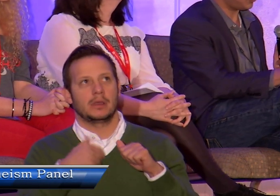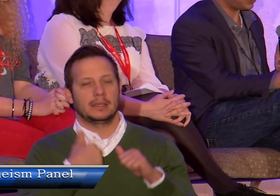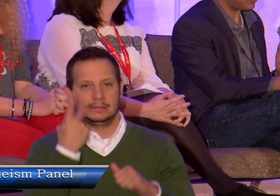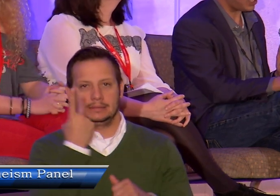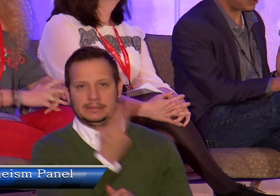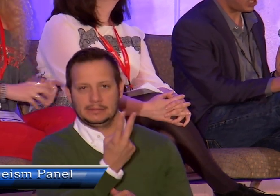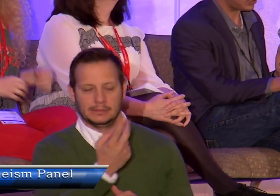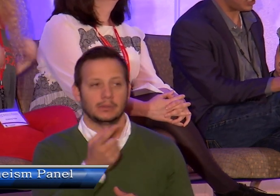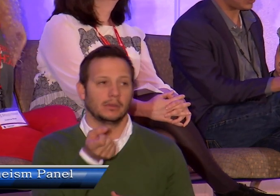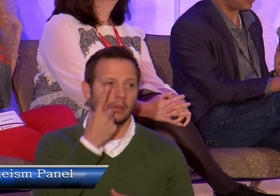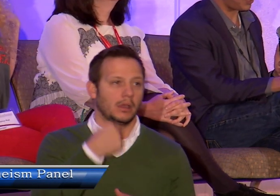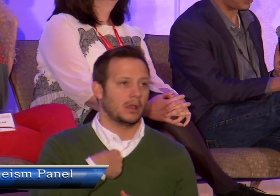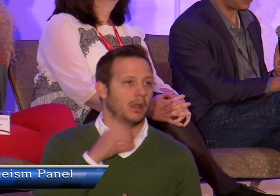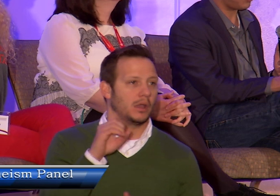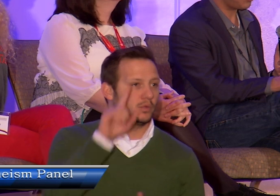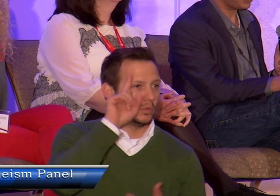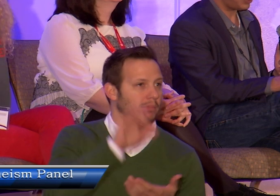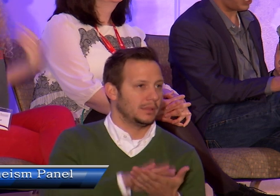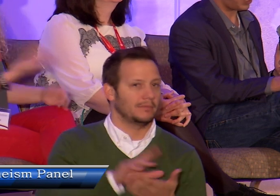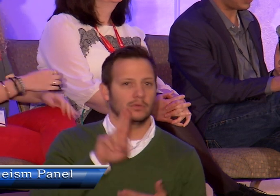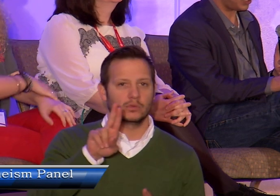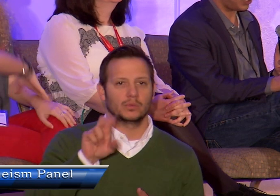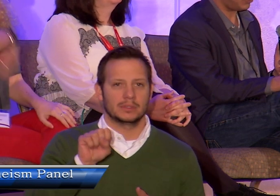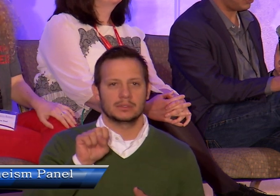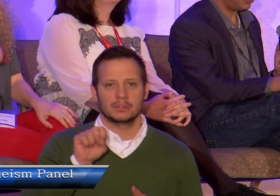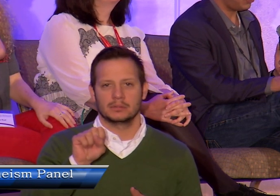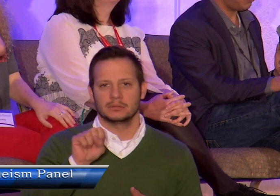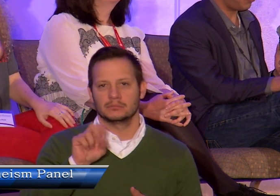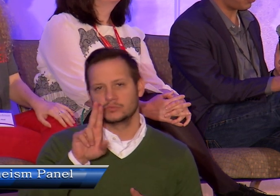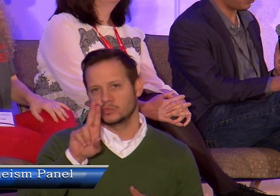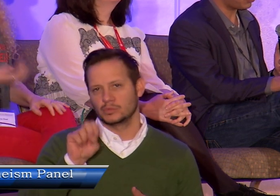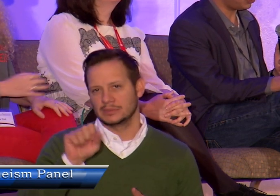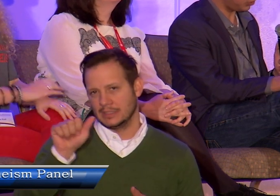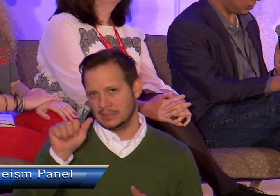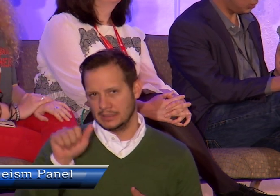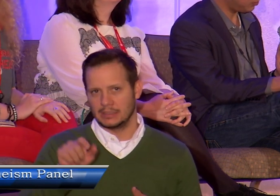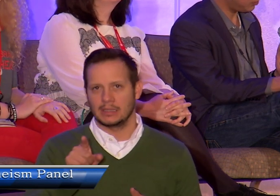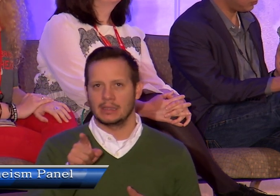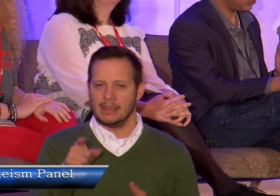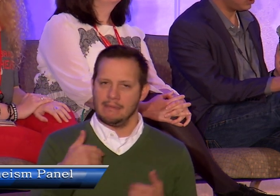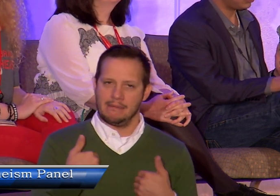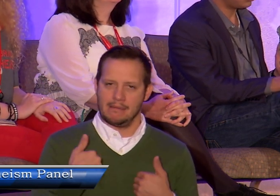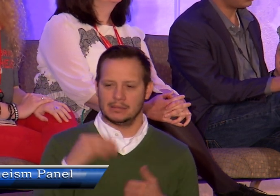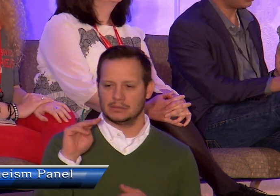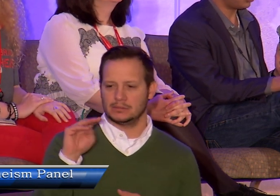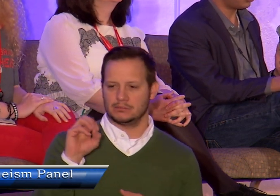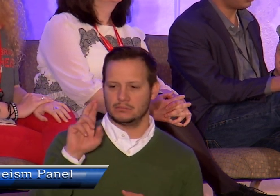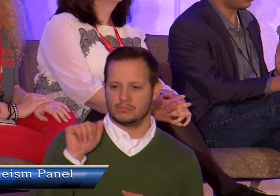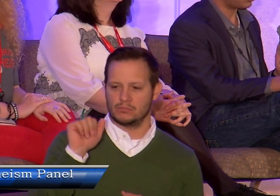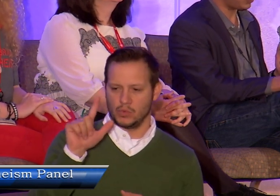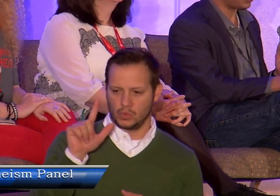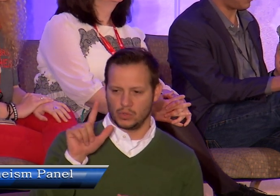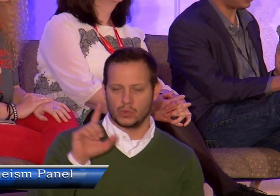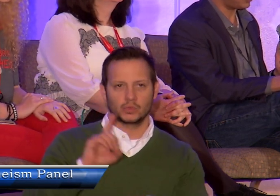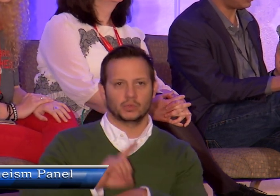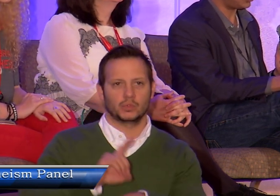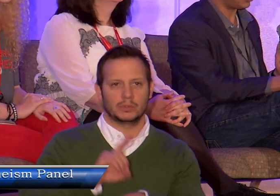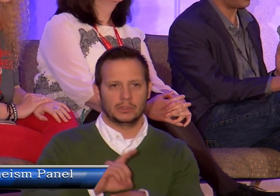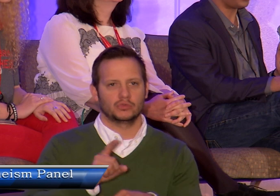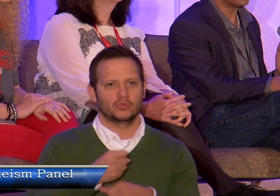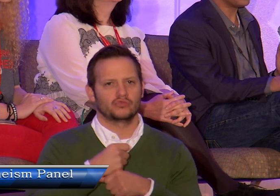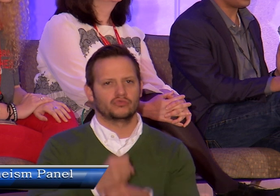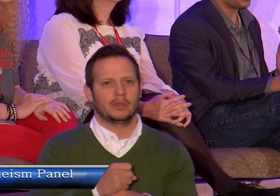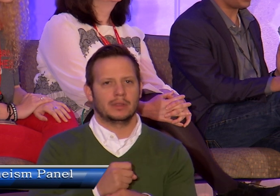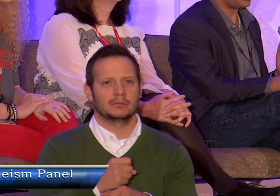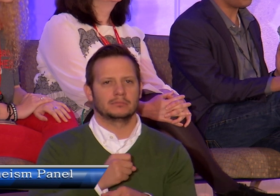I do believe that the United States of America has a moral duty to create a positive change